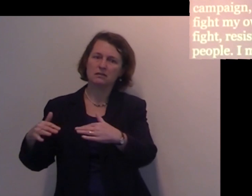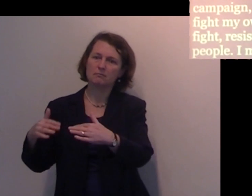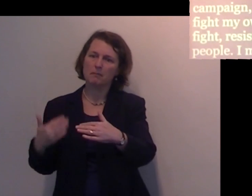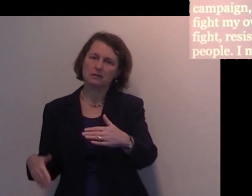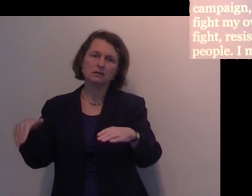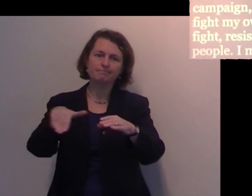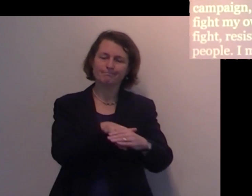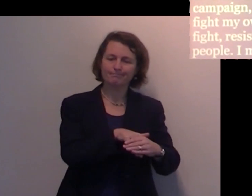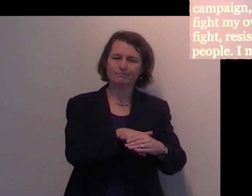Resist the devil.